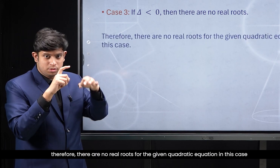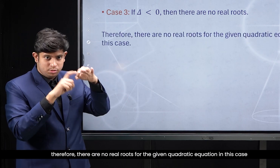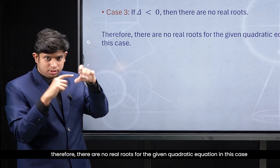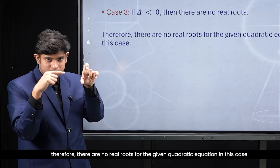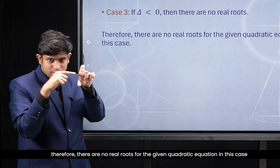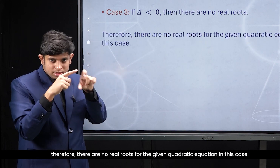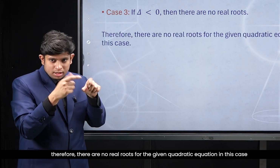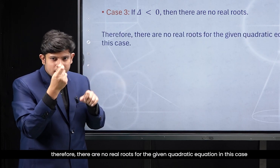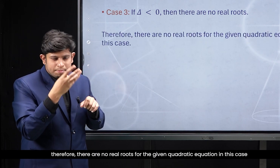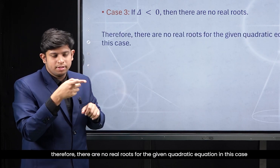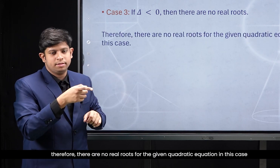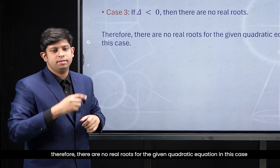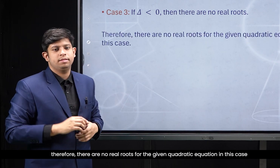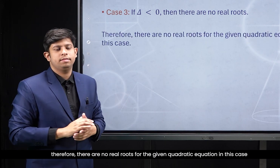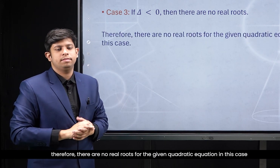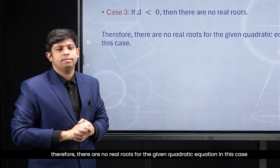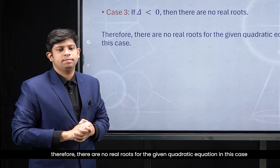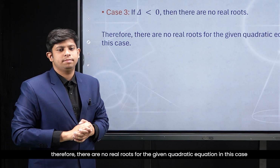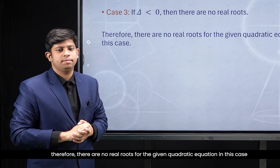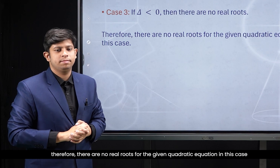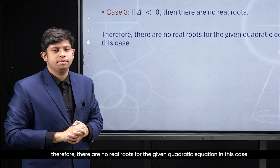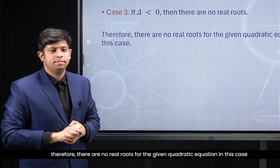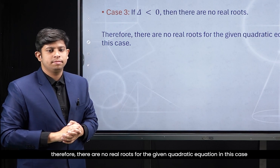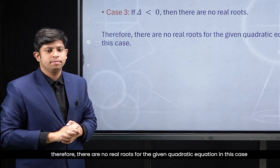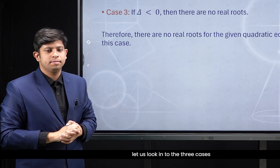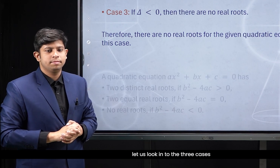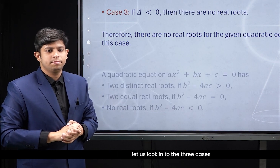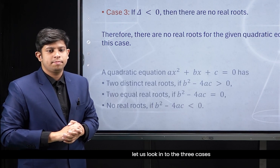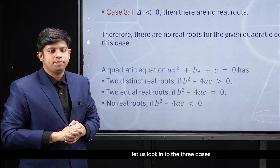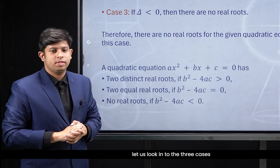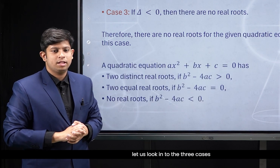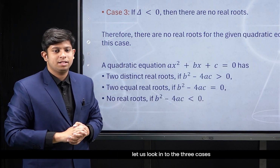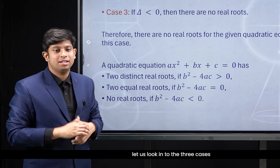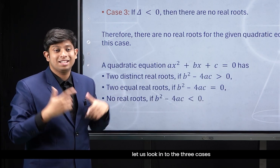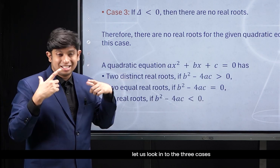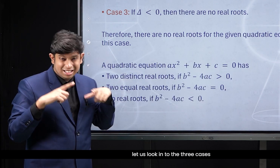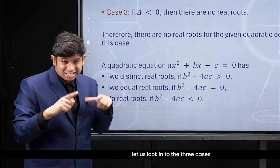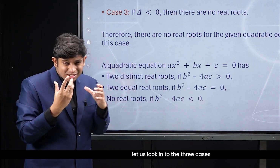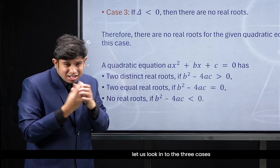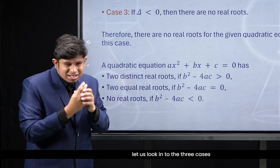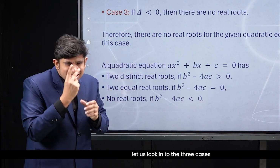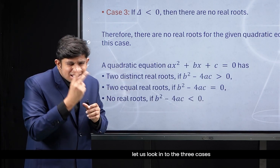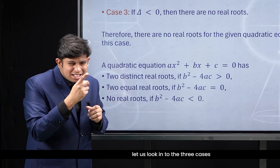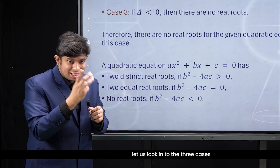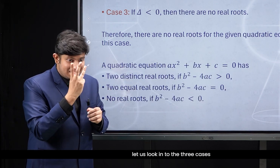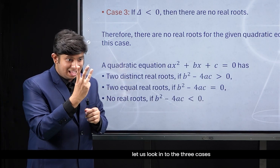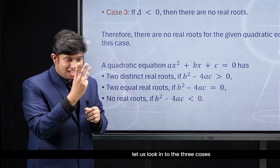are no real roots for the given quadratic equation in this case. Let us look into the three cases.